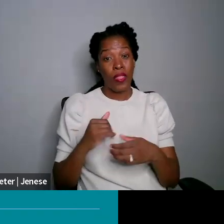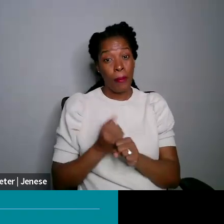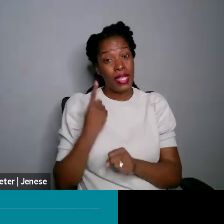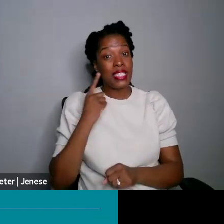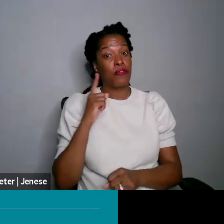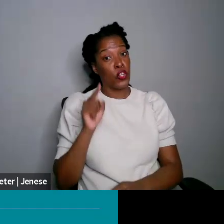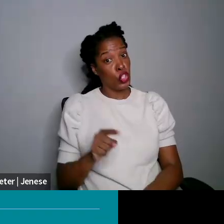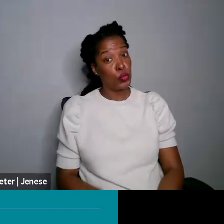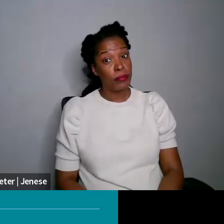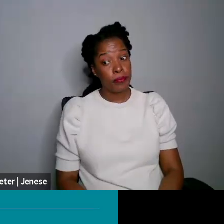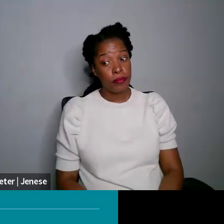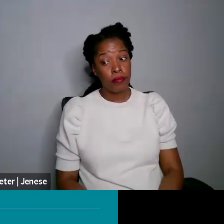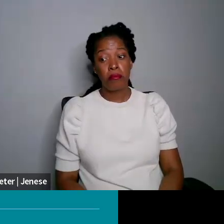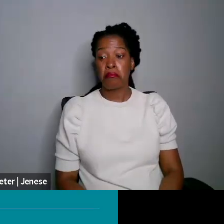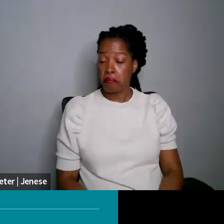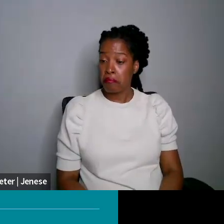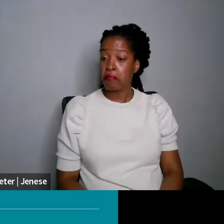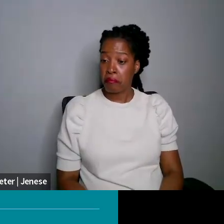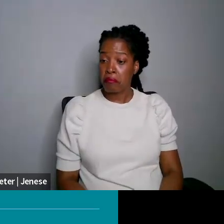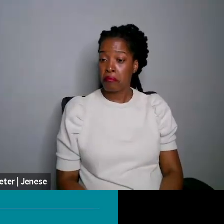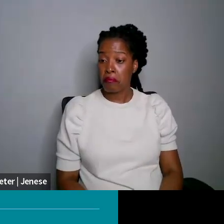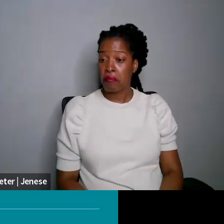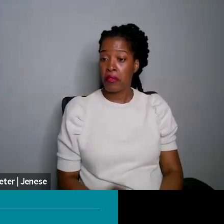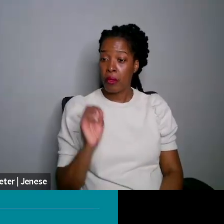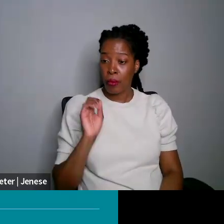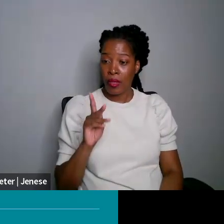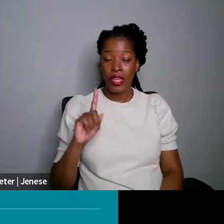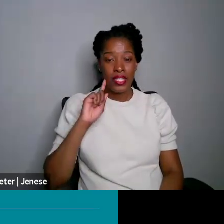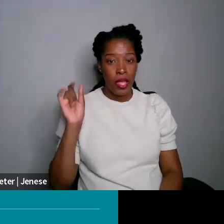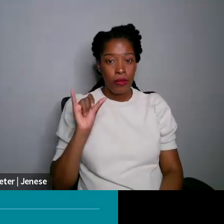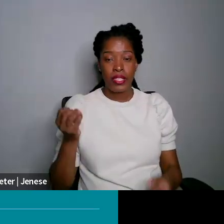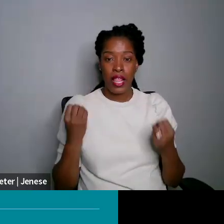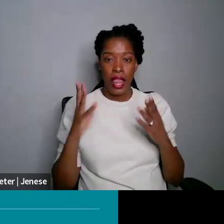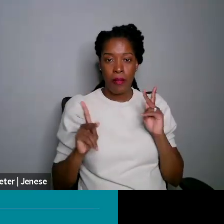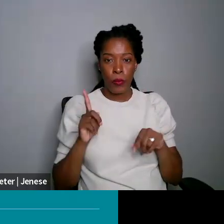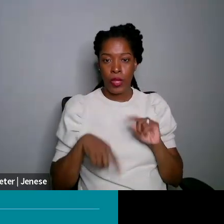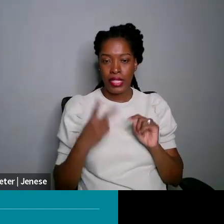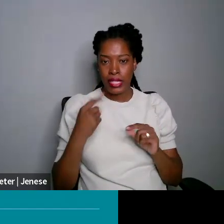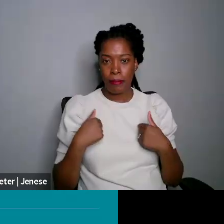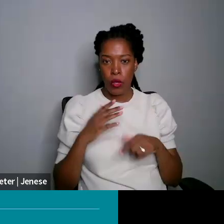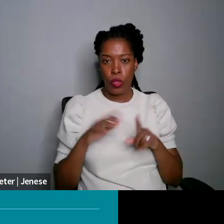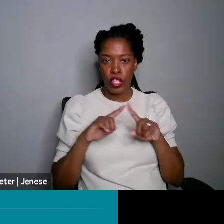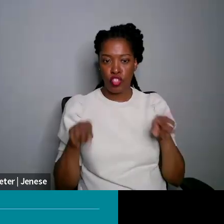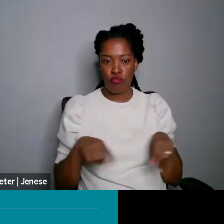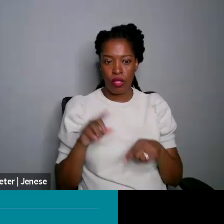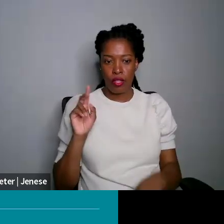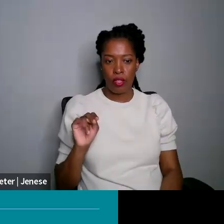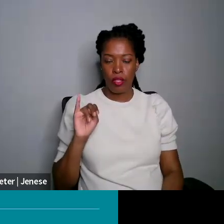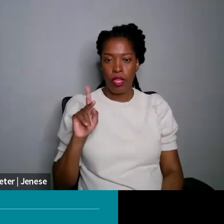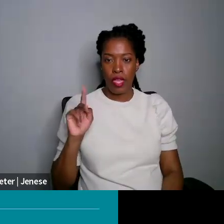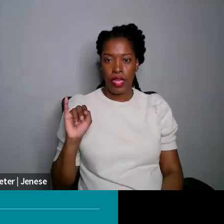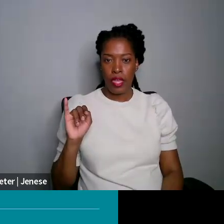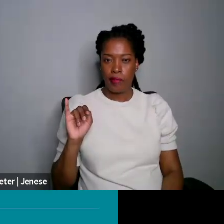Yeah, that sounds great. It sounds like there are lots of people that cannot see me on screen. So if you go to the